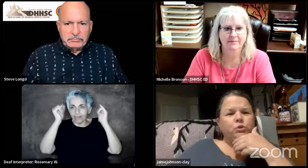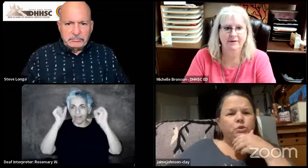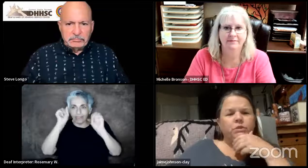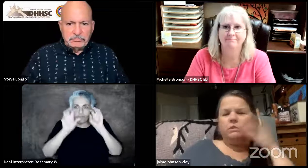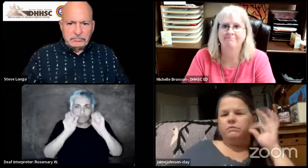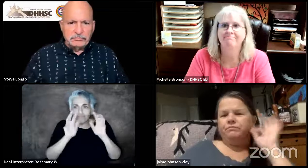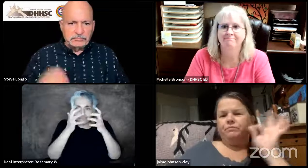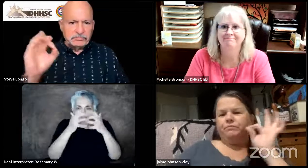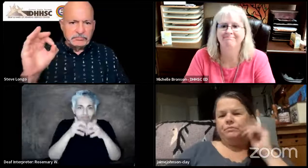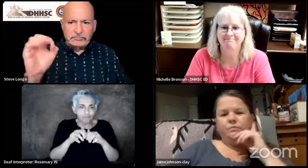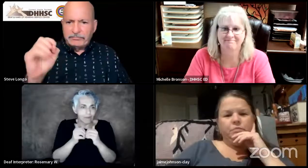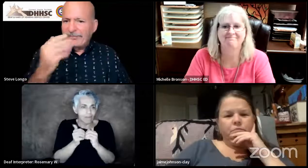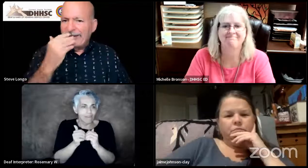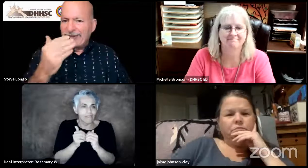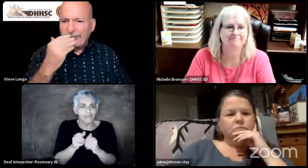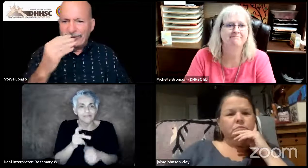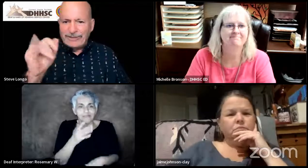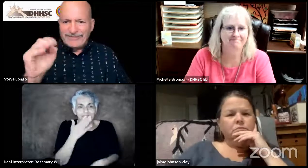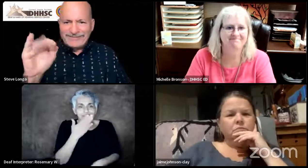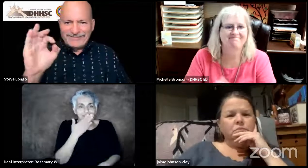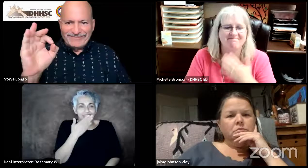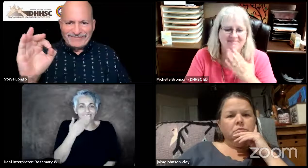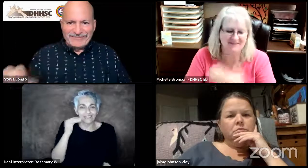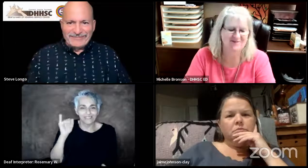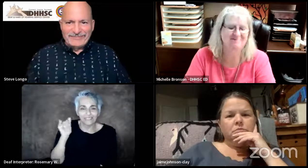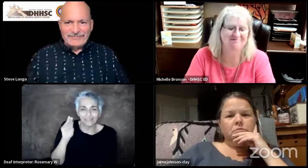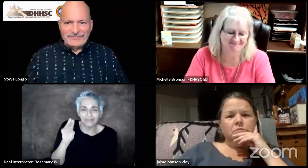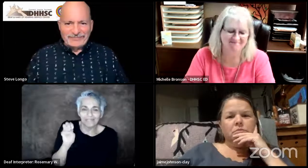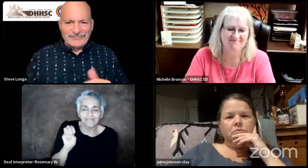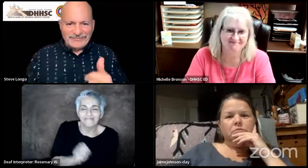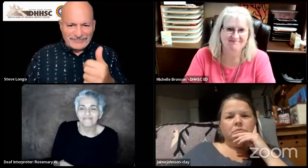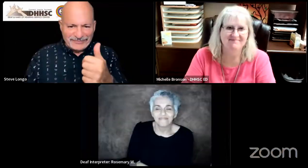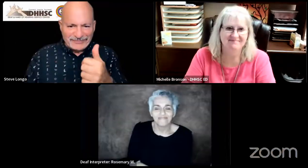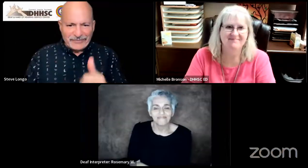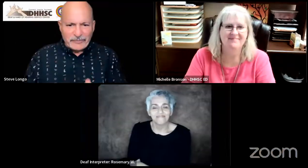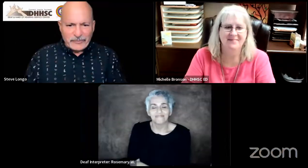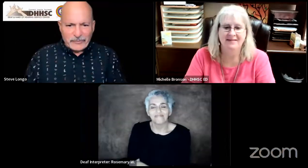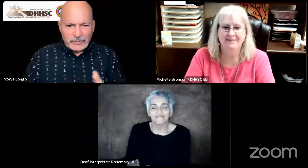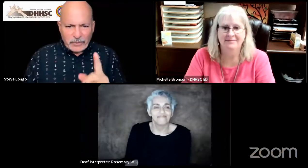saying, yes, we'll meet as a board and strategize. But thank you for that. Yeah.